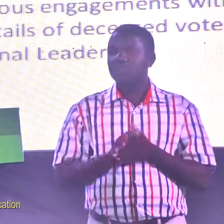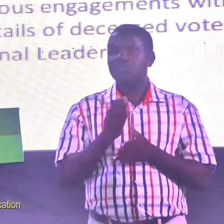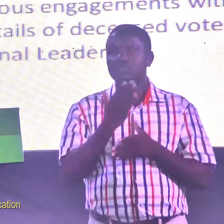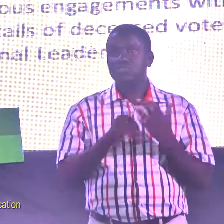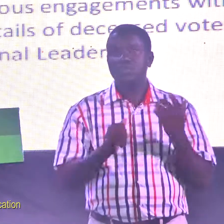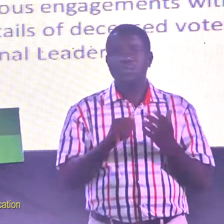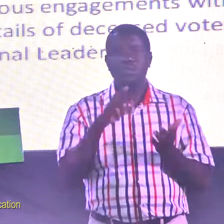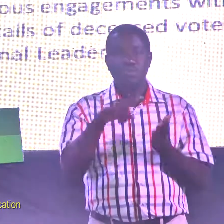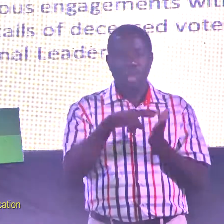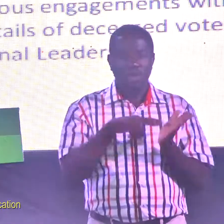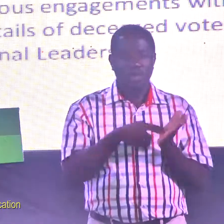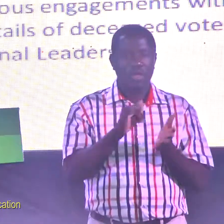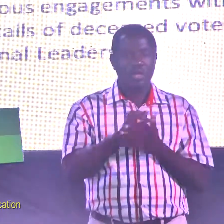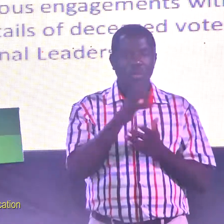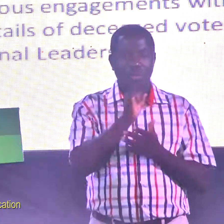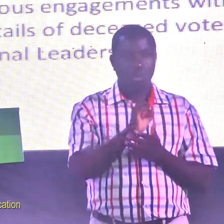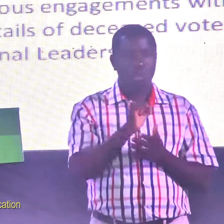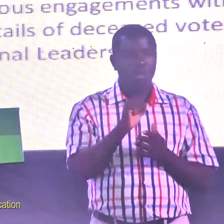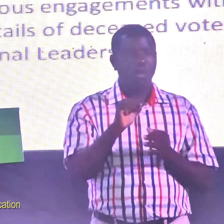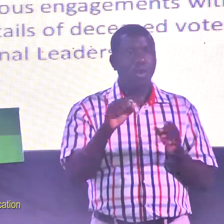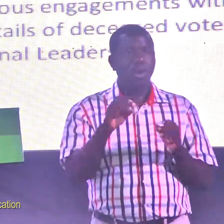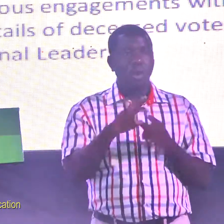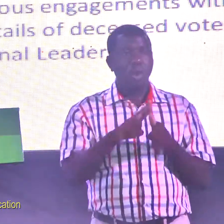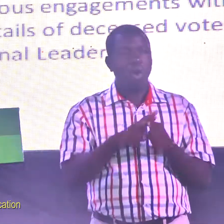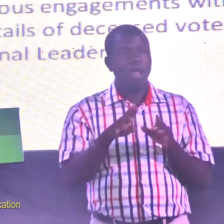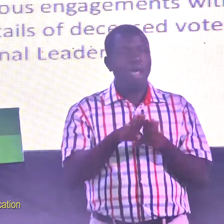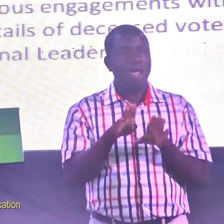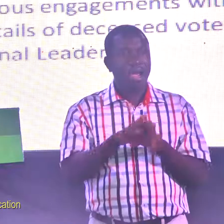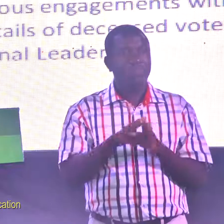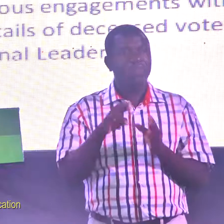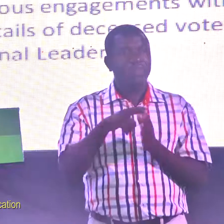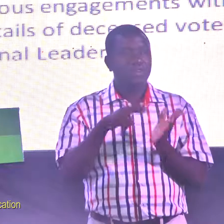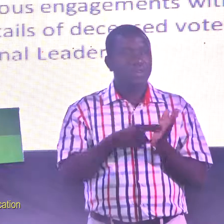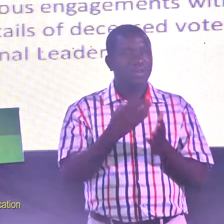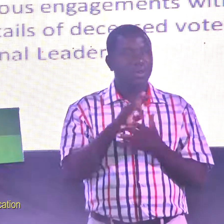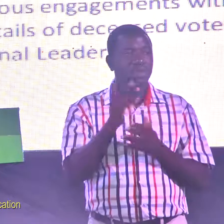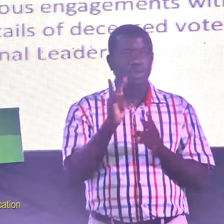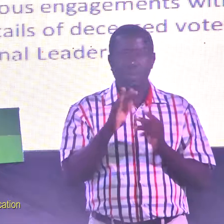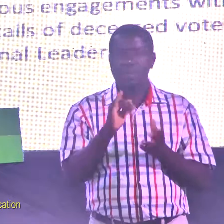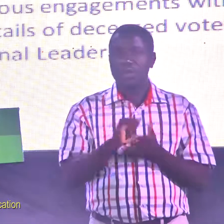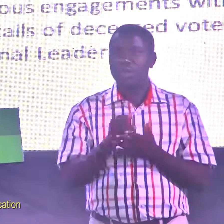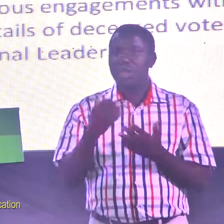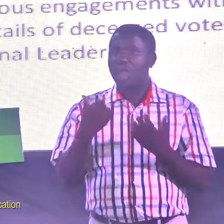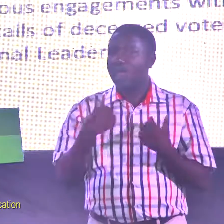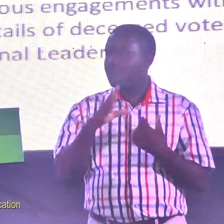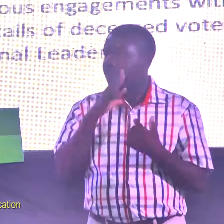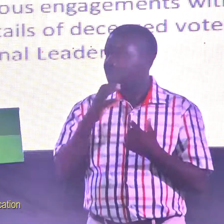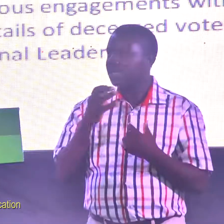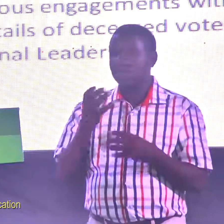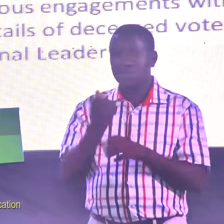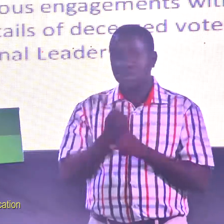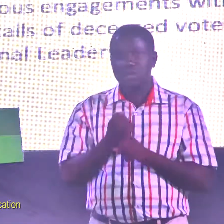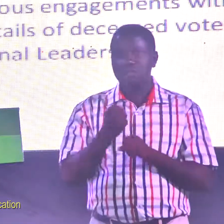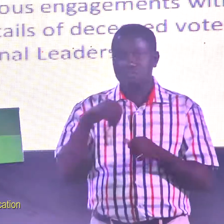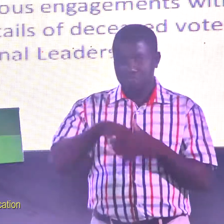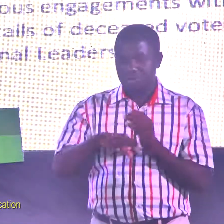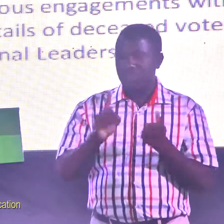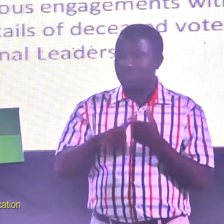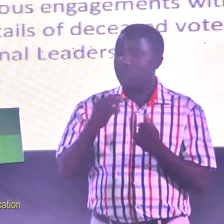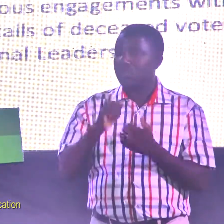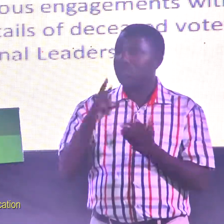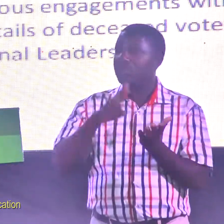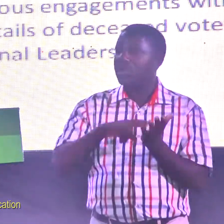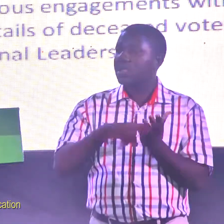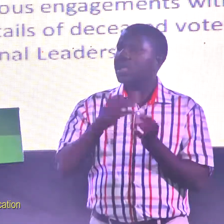obsolete records, or even the records of the deceased would automatically come out of the register